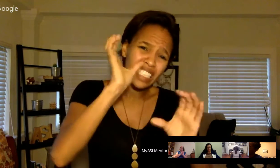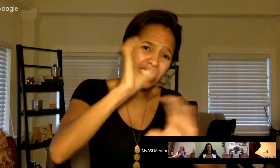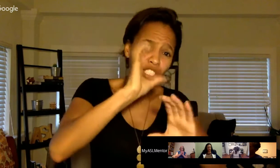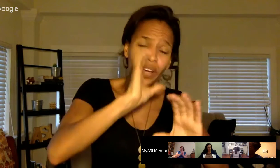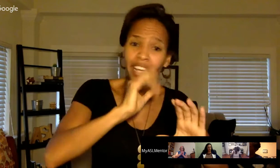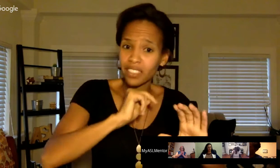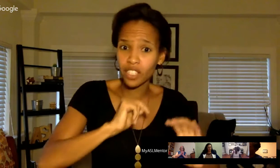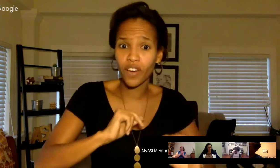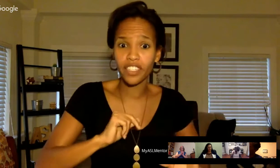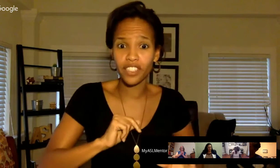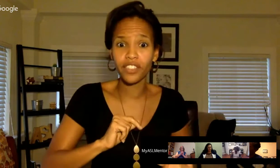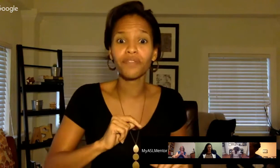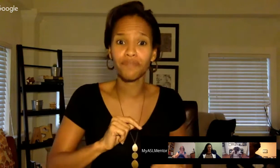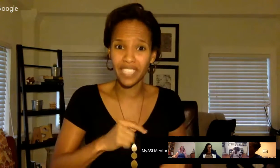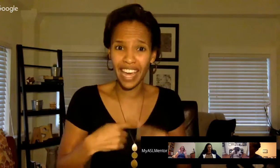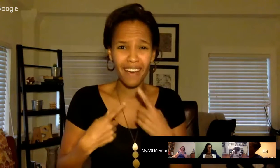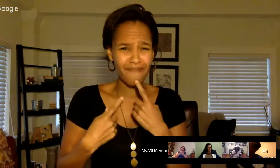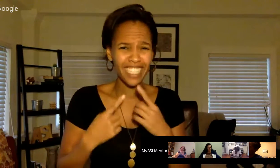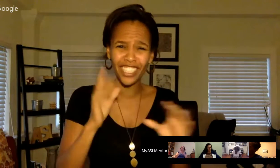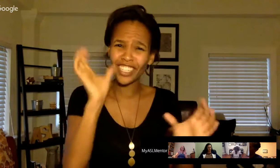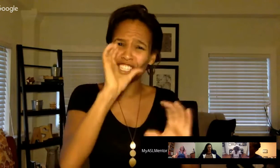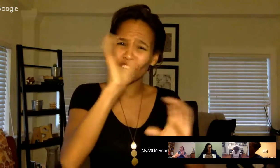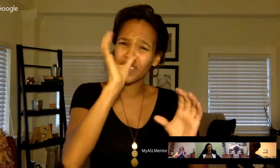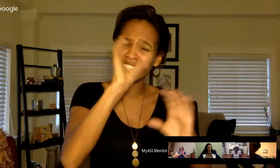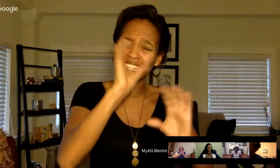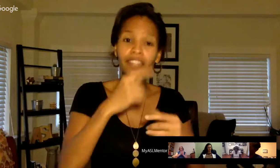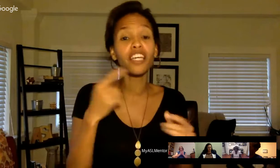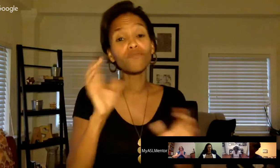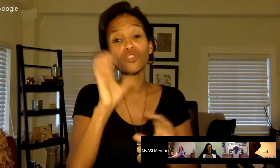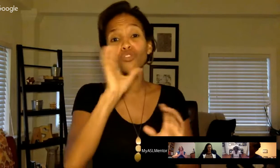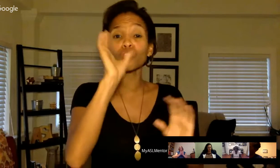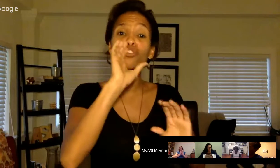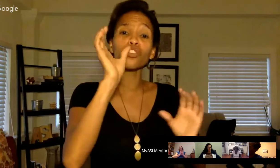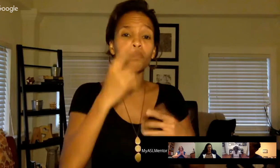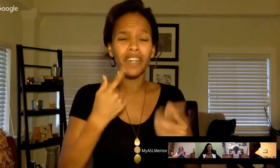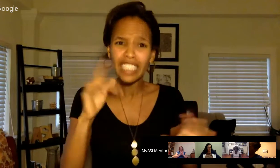Or two-handed is fine too. Yeah, make sure you show that it's not like,